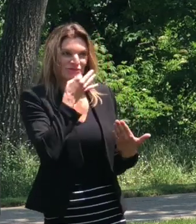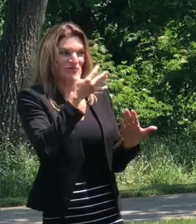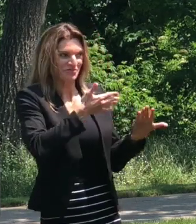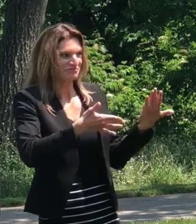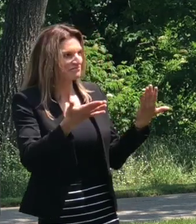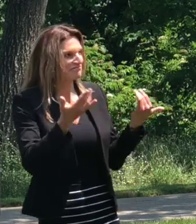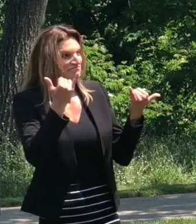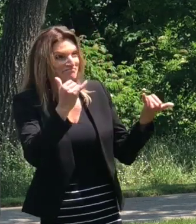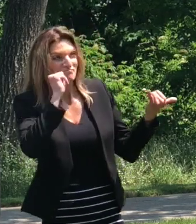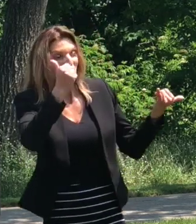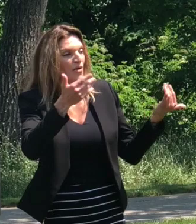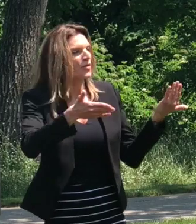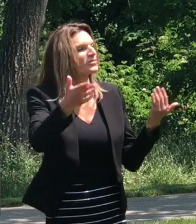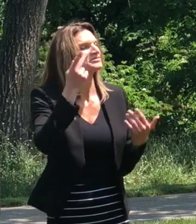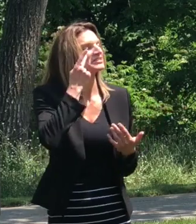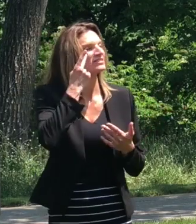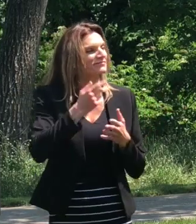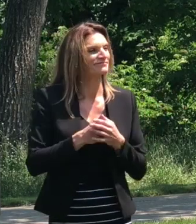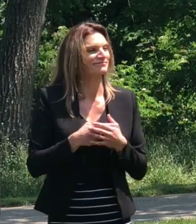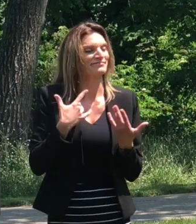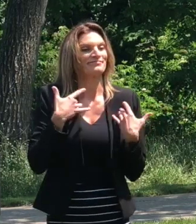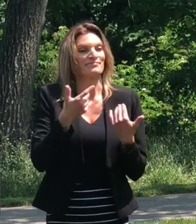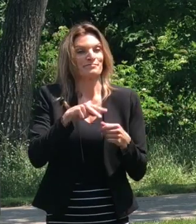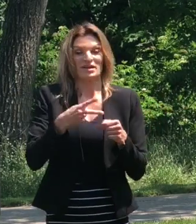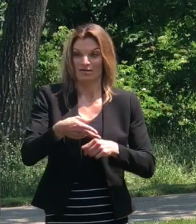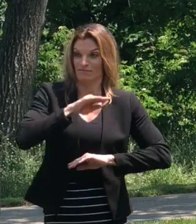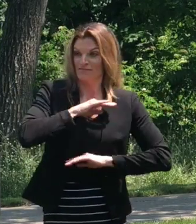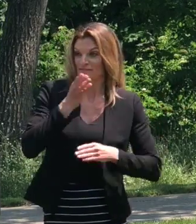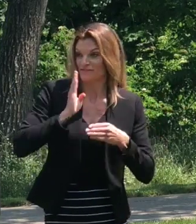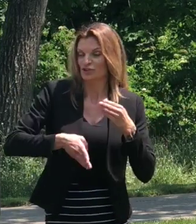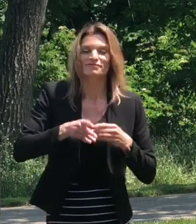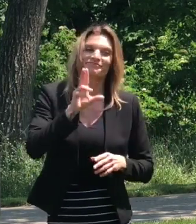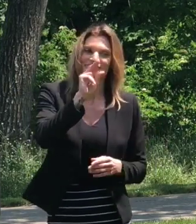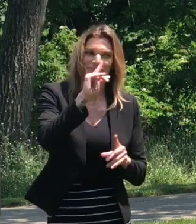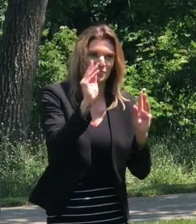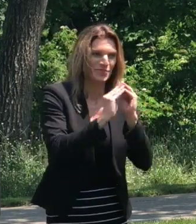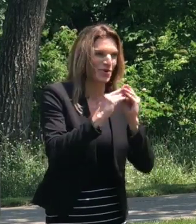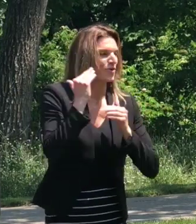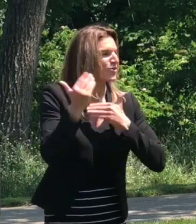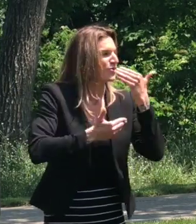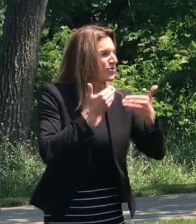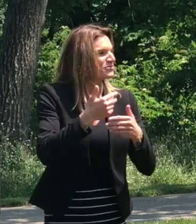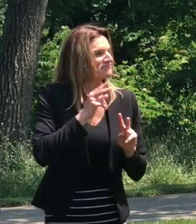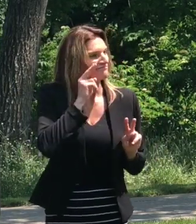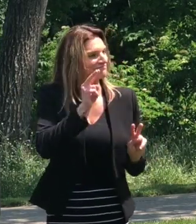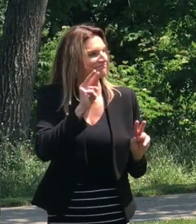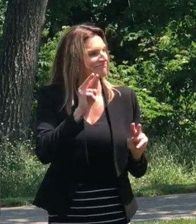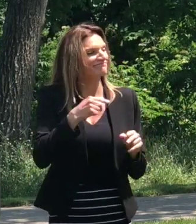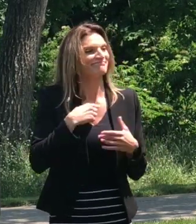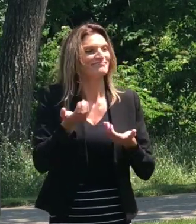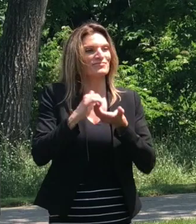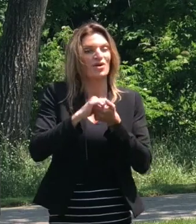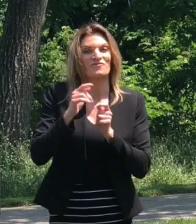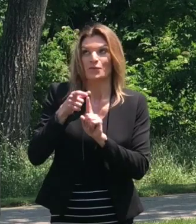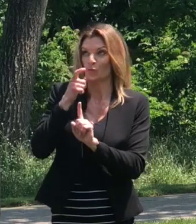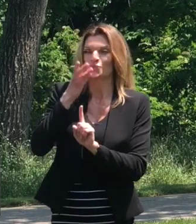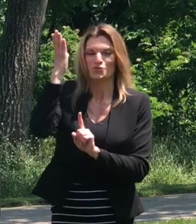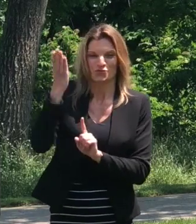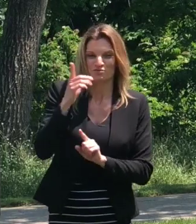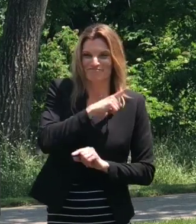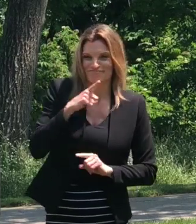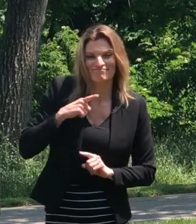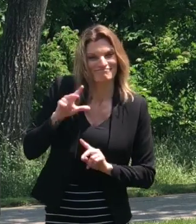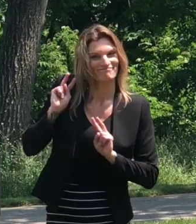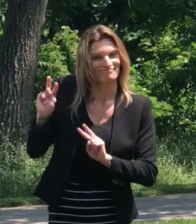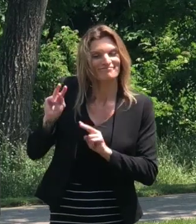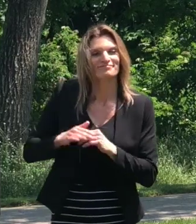hours. But we've got more work yet to do, and I look forward and will continue to seek partnership out of our legislature, because this